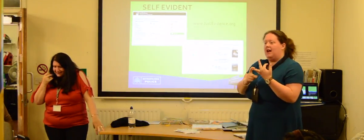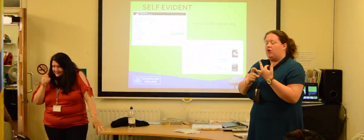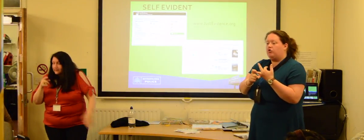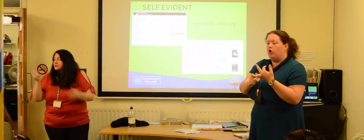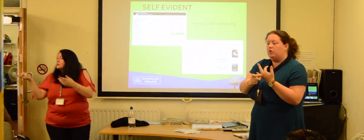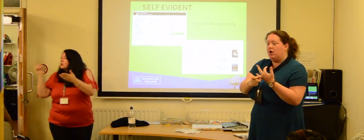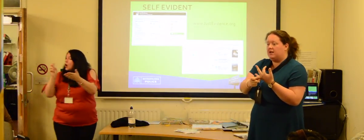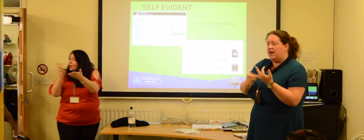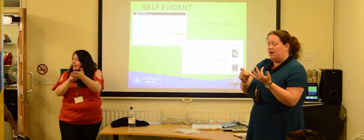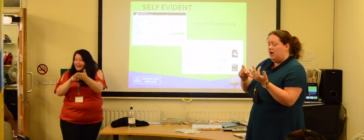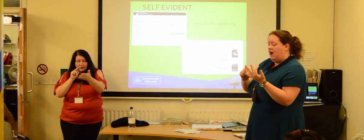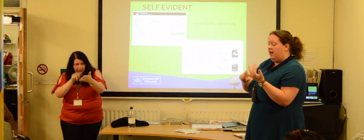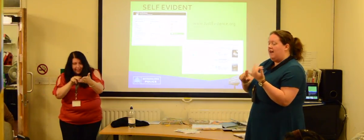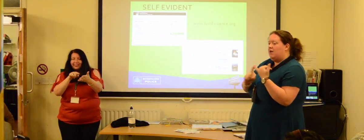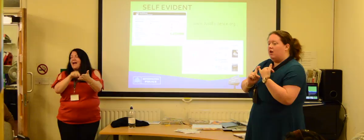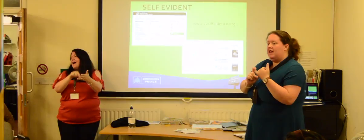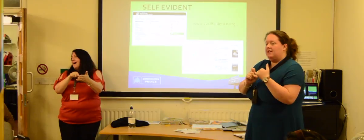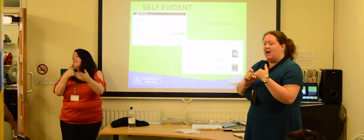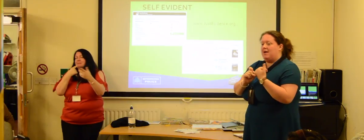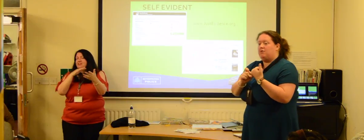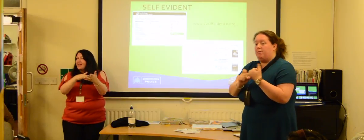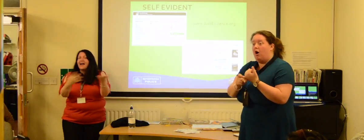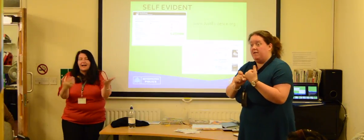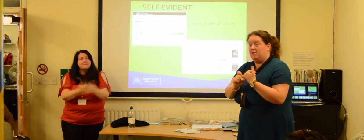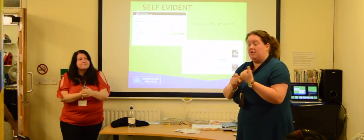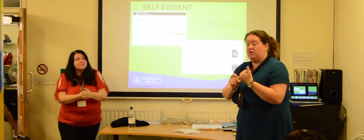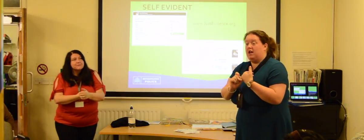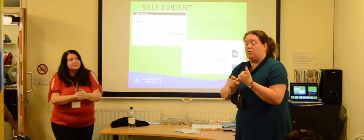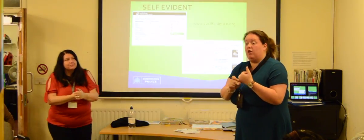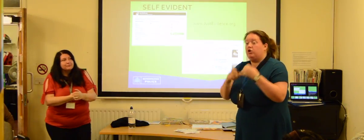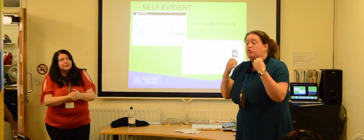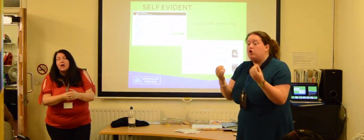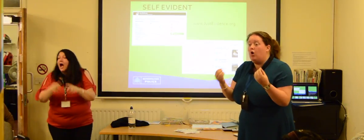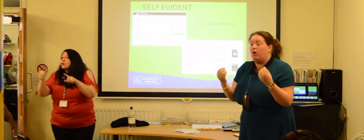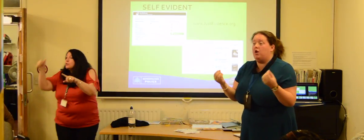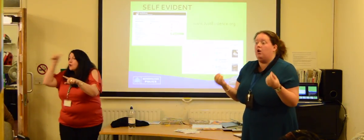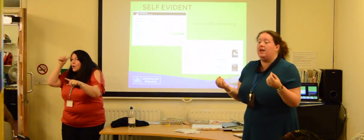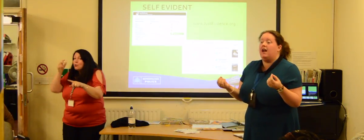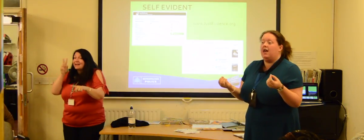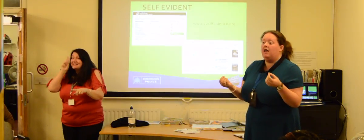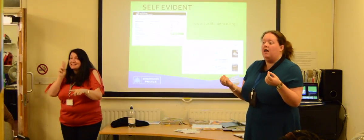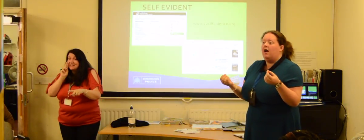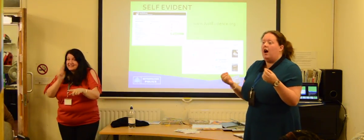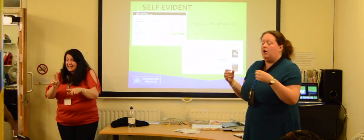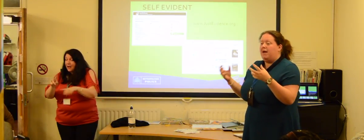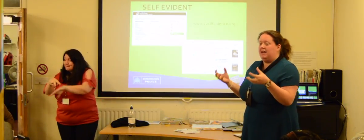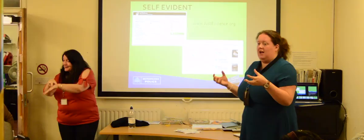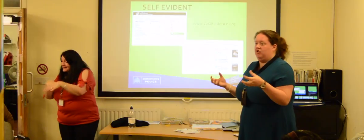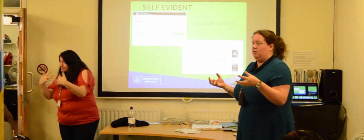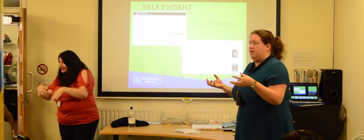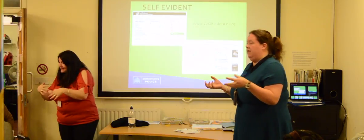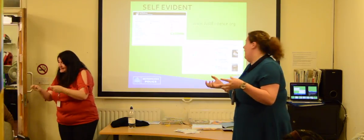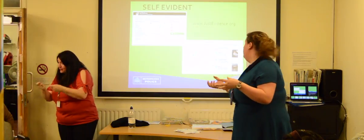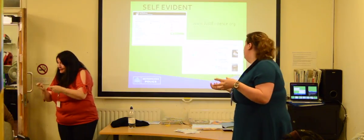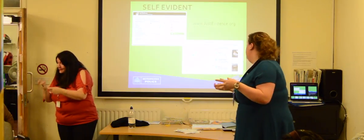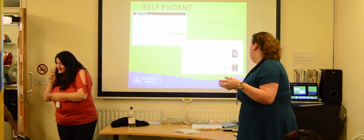somebody in our control room looked at it, and exactly what date and time any officer has looked at it as well, so you know that we are looking at it and are paying attention